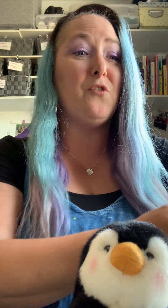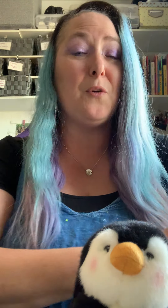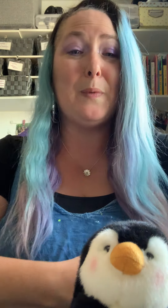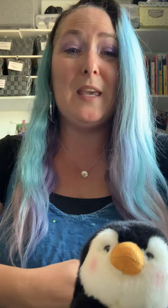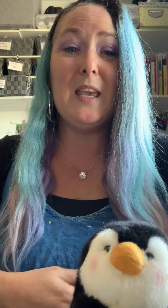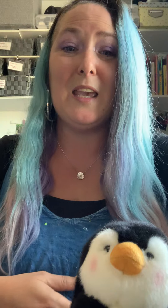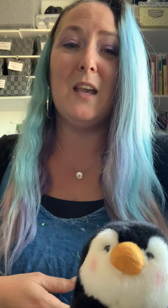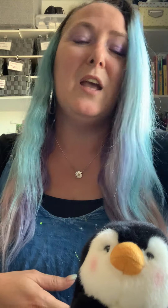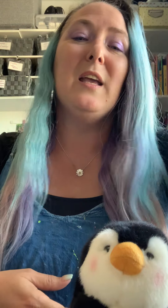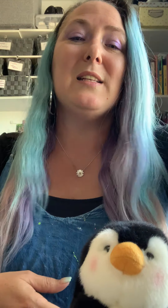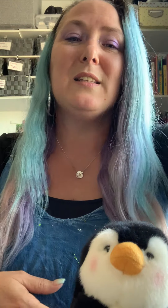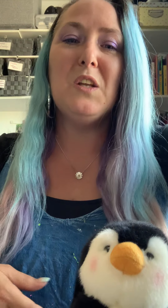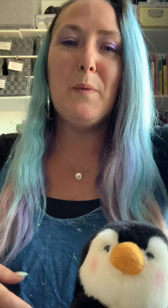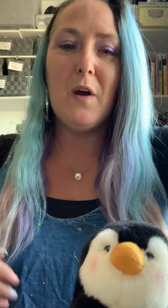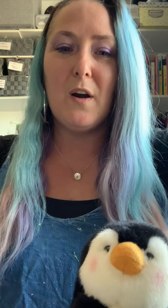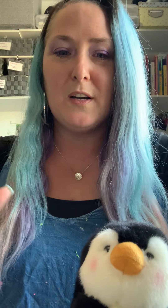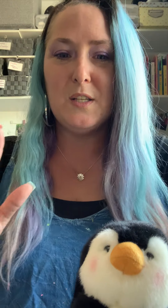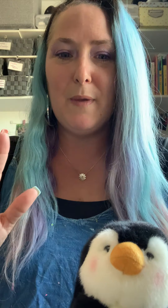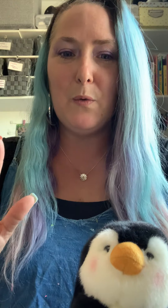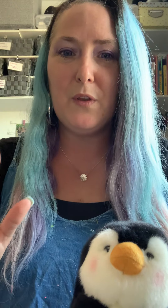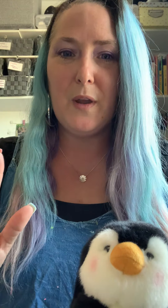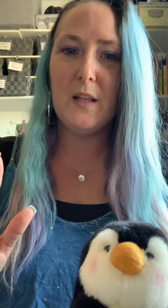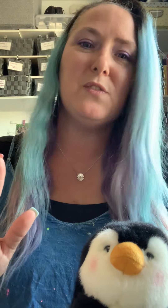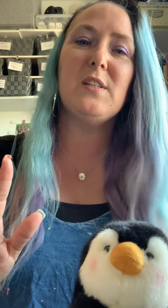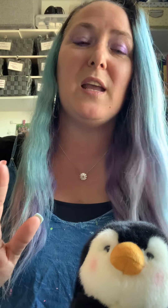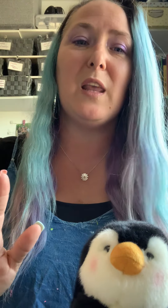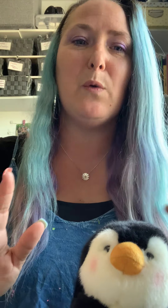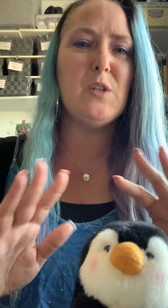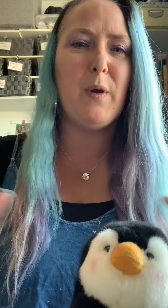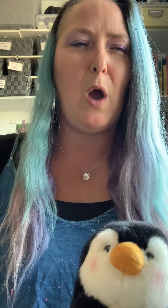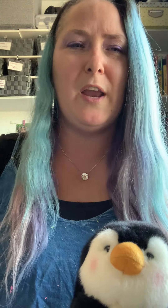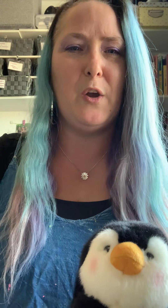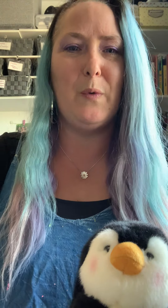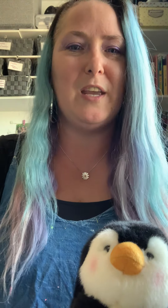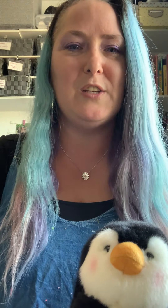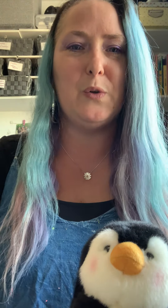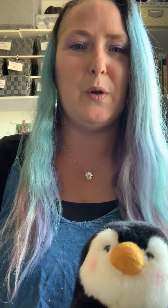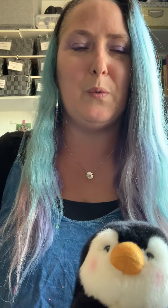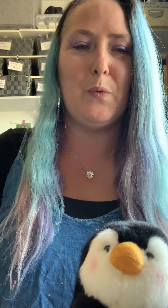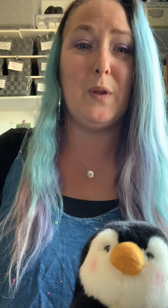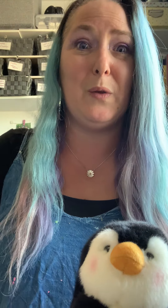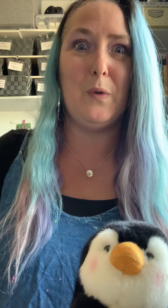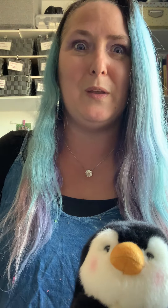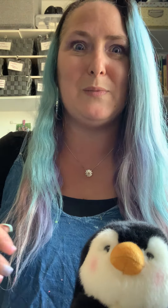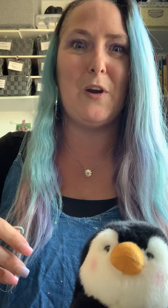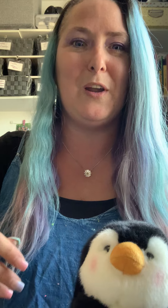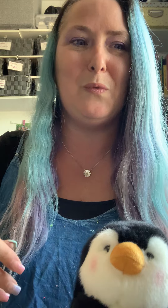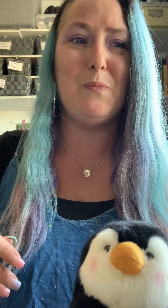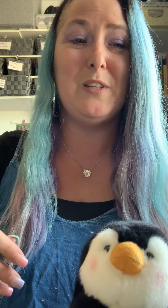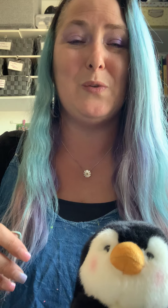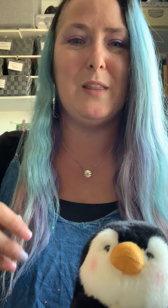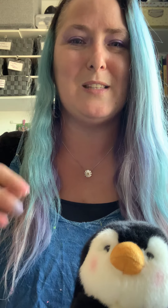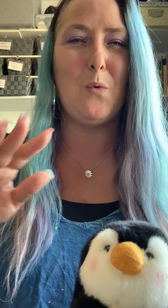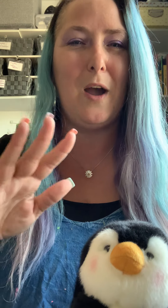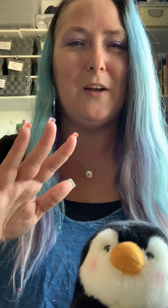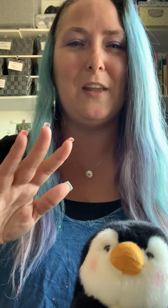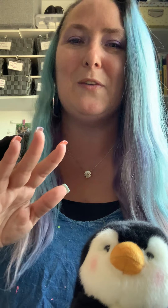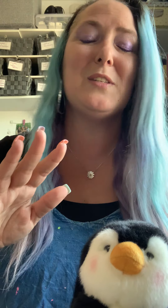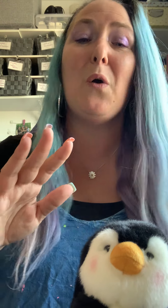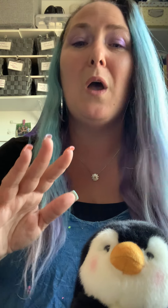for P, it's a little bit hard to make with your hands for sign language, but I know we can do it. We're really, really smart, and we've been doing this a while now. So